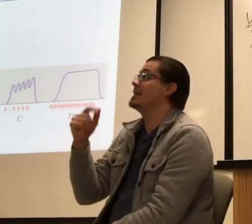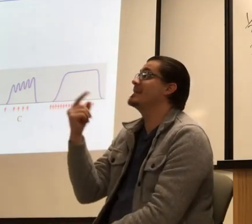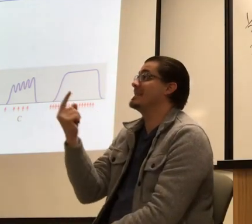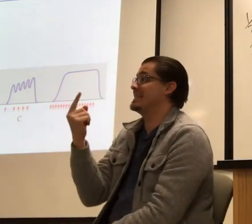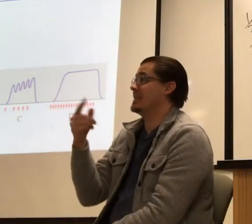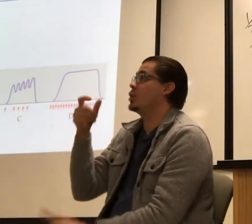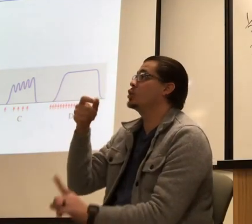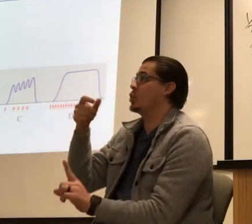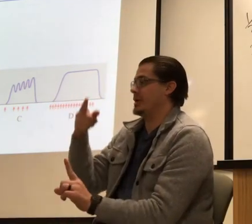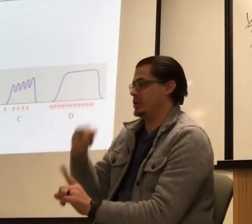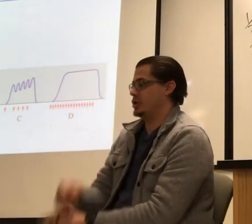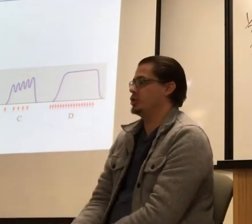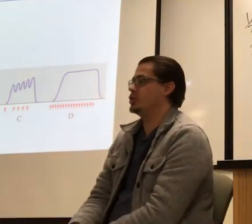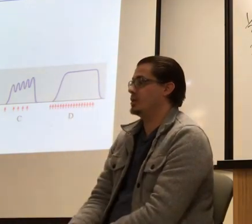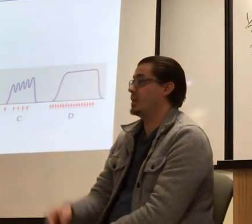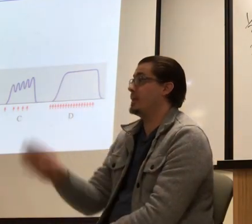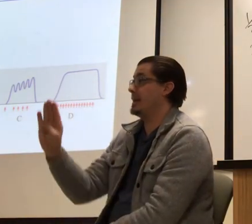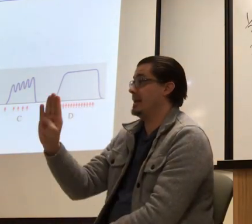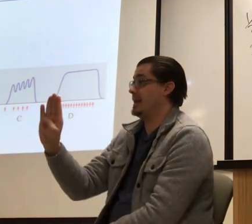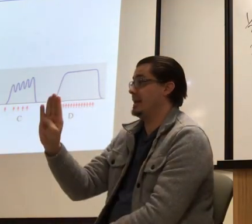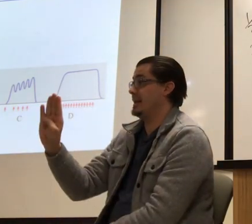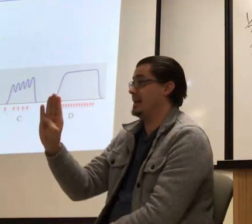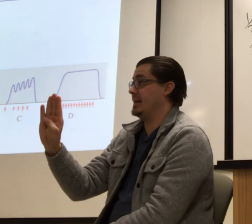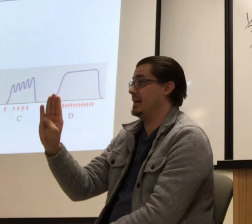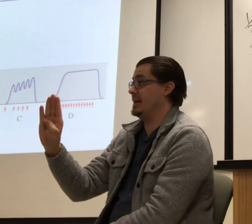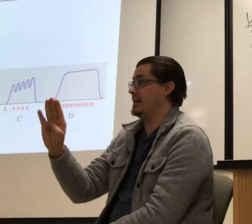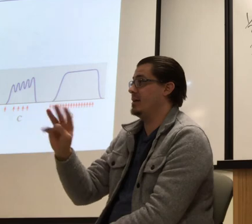Single twitch, correct. B?